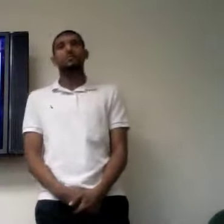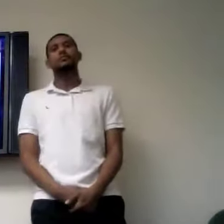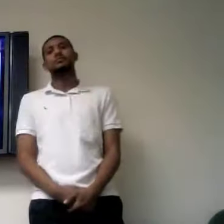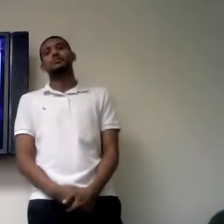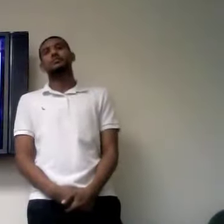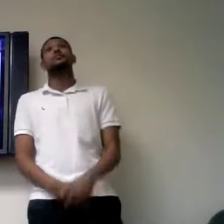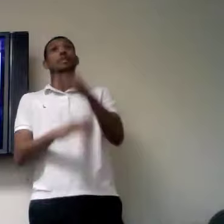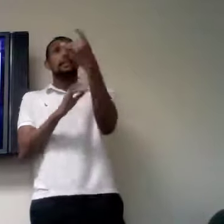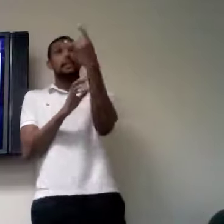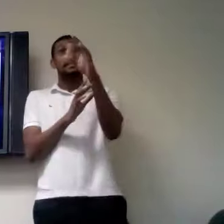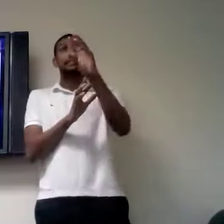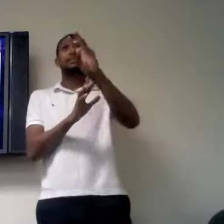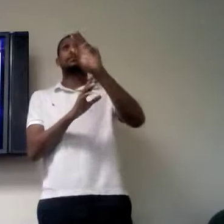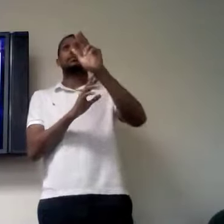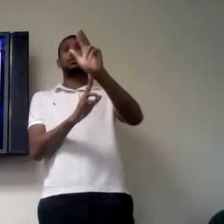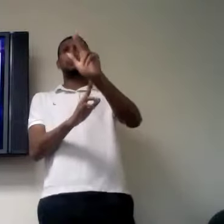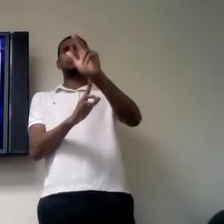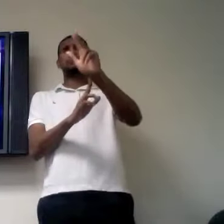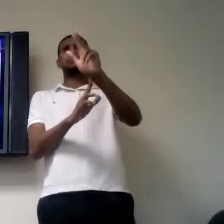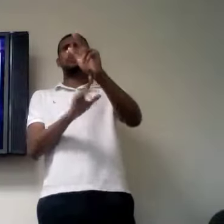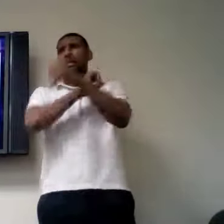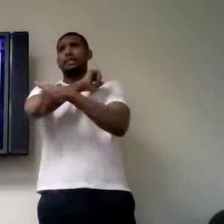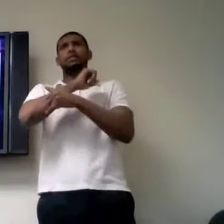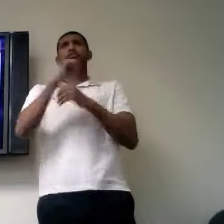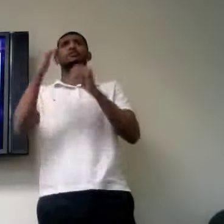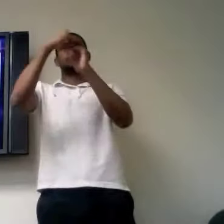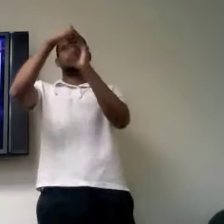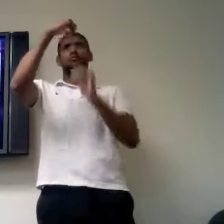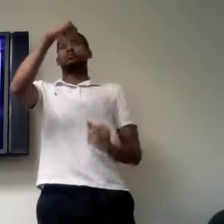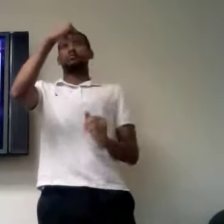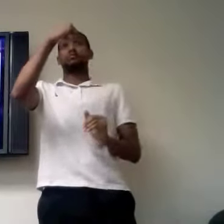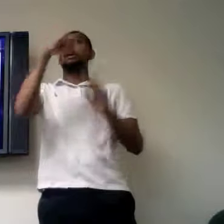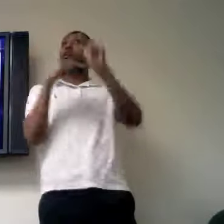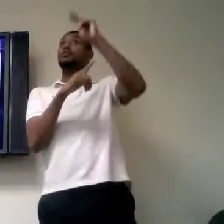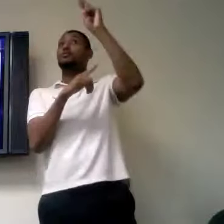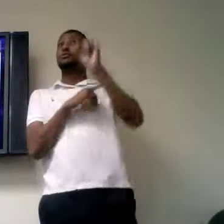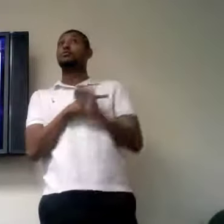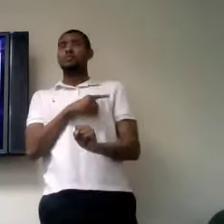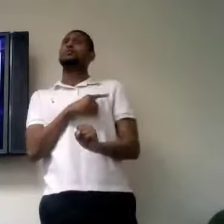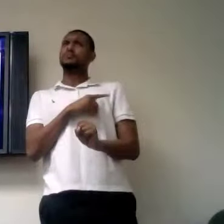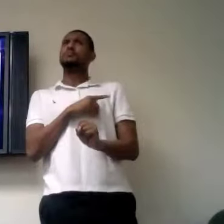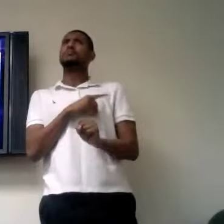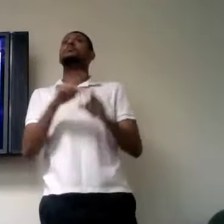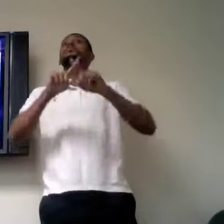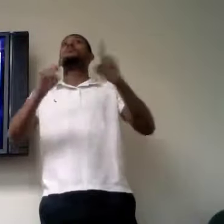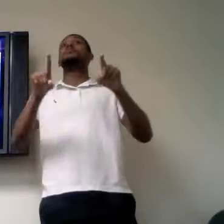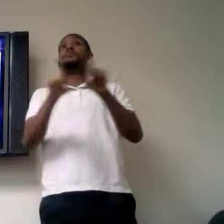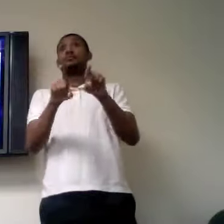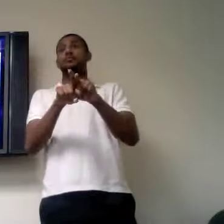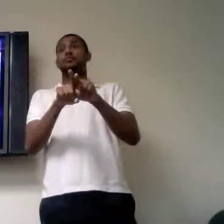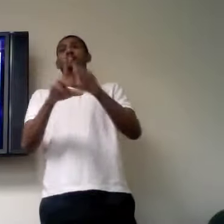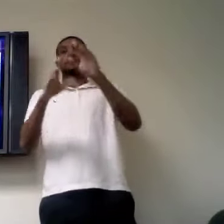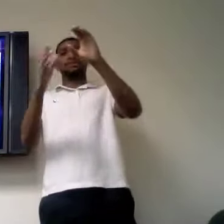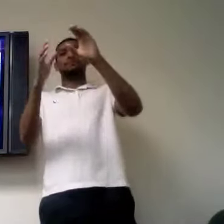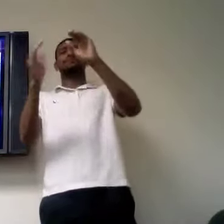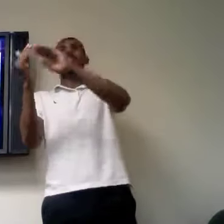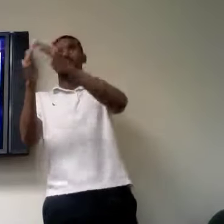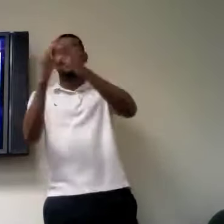In 1863, the country was divided not just between North and South, but also within